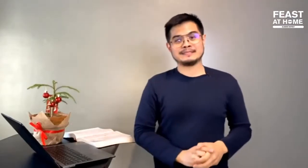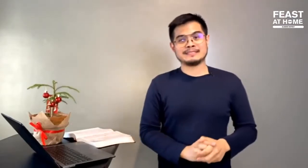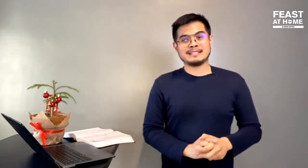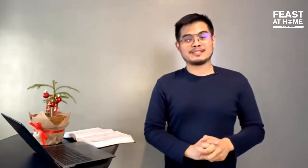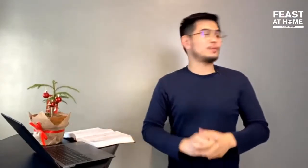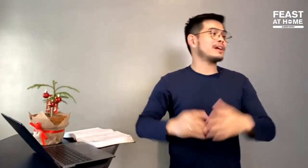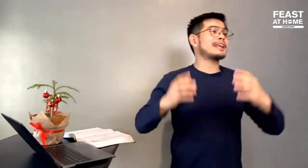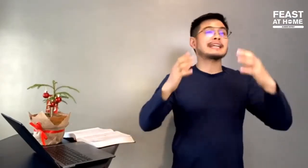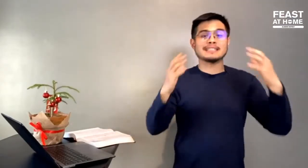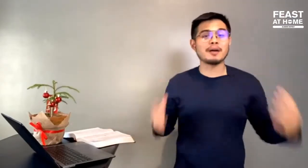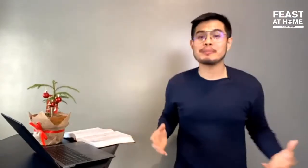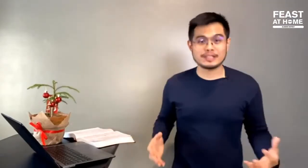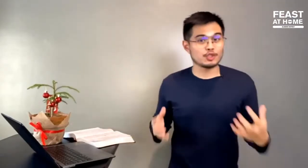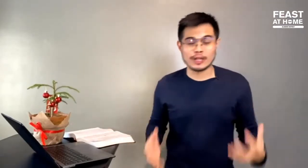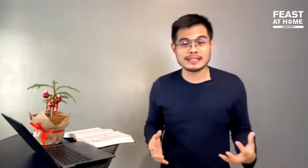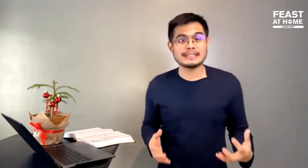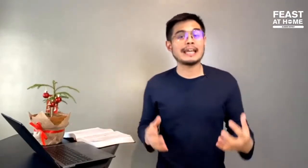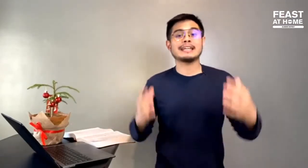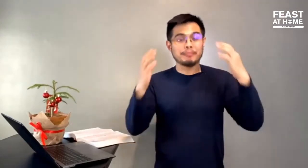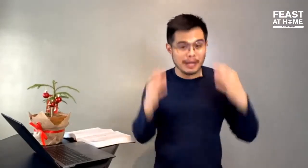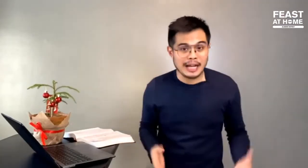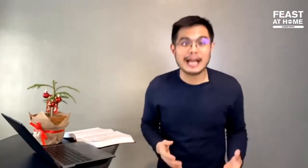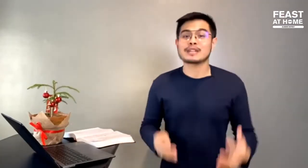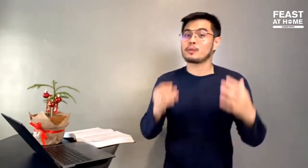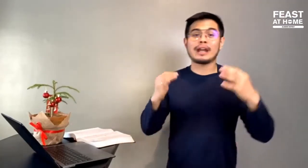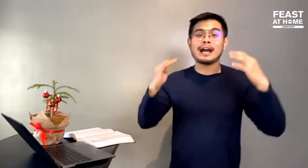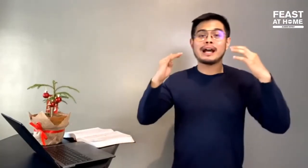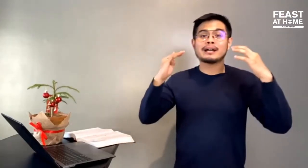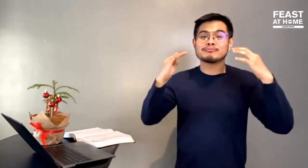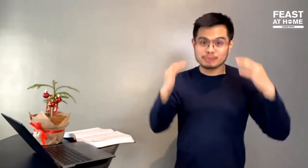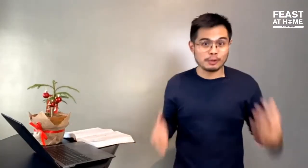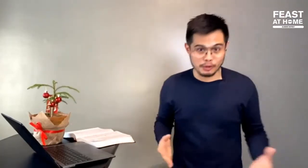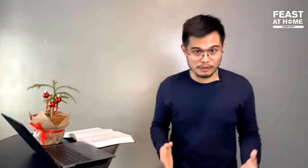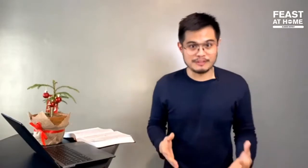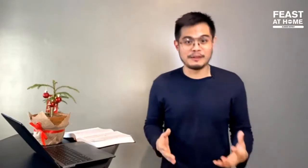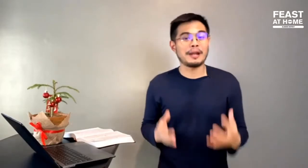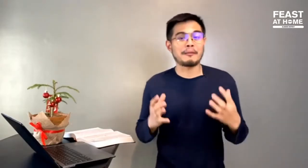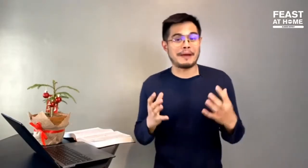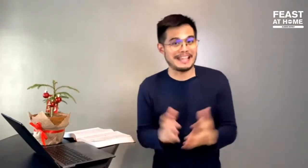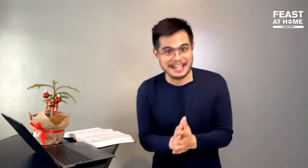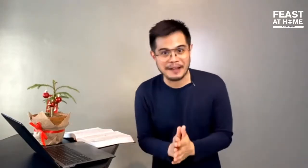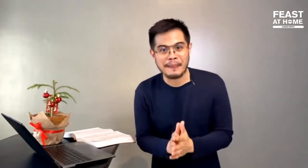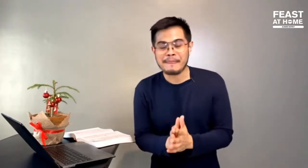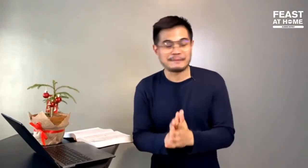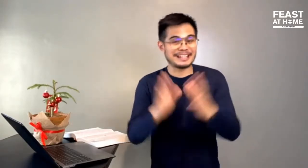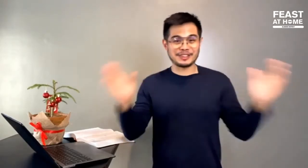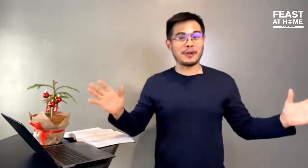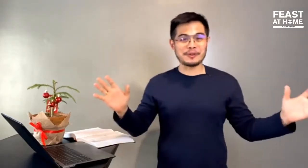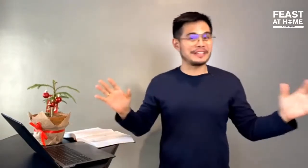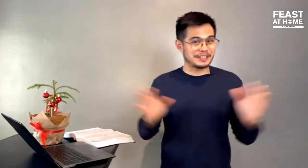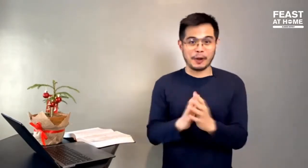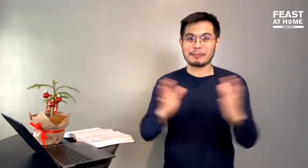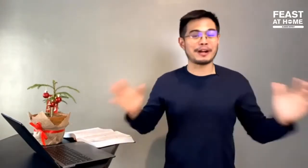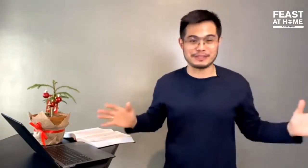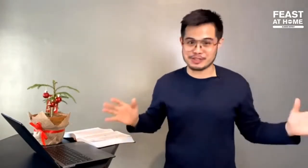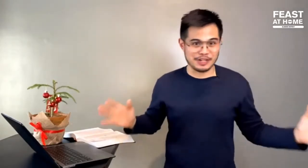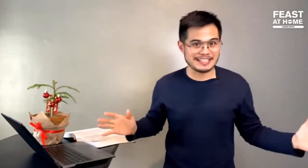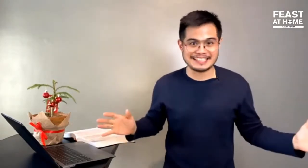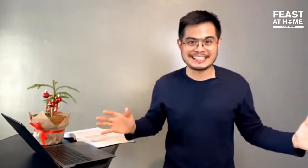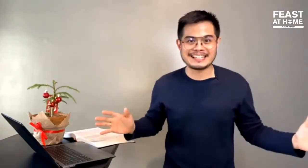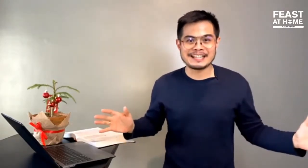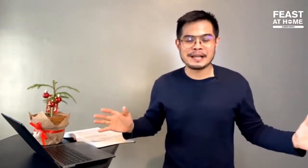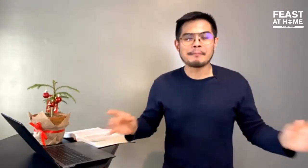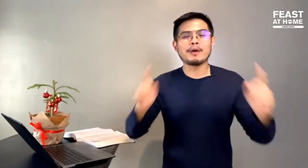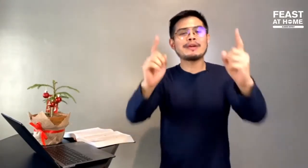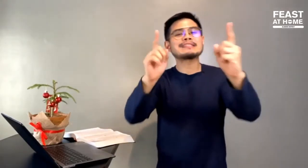night. So we are like zombies during the day, nabangag at walang tulog, walang pahinga. But it's all good. It's all part of the